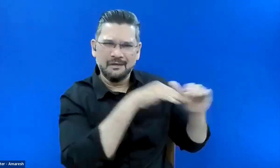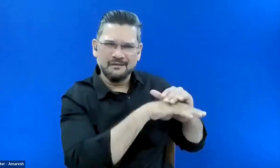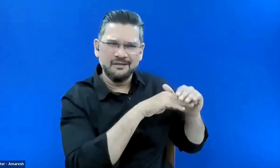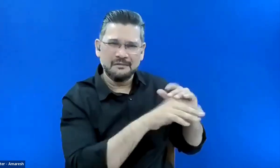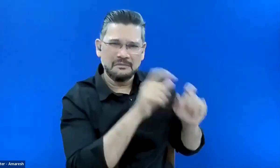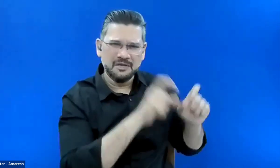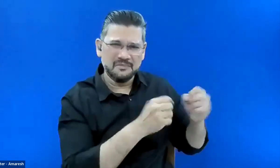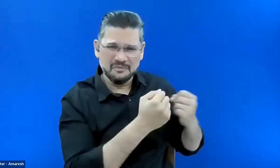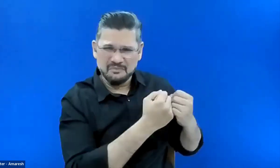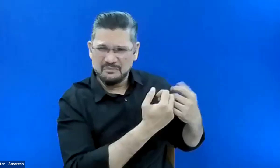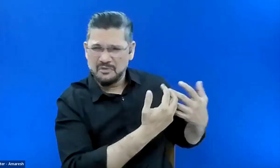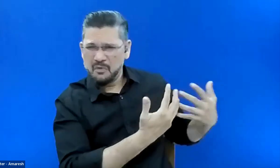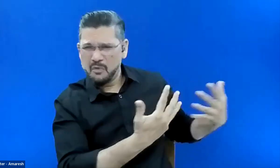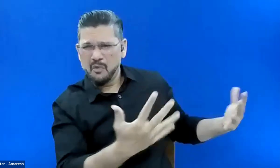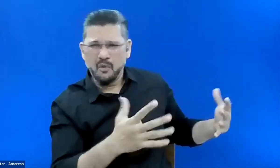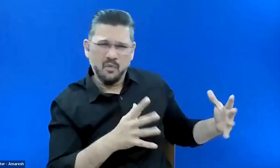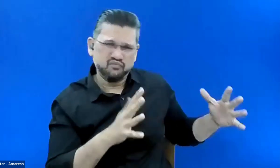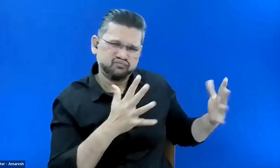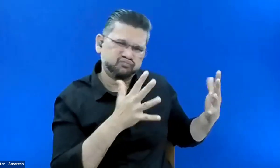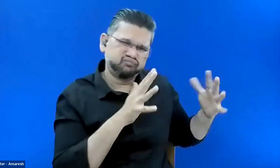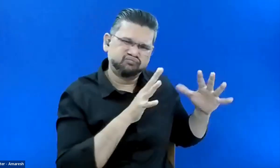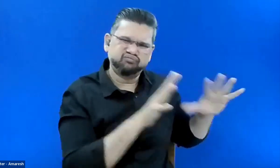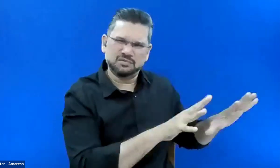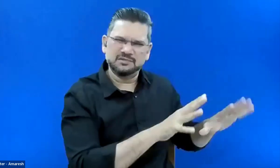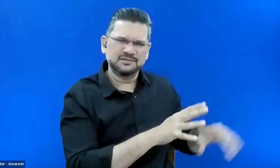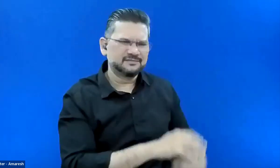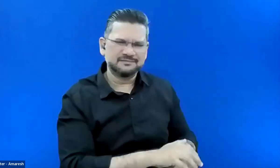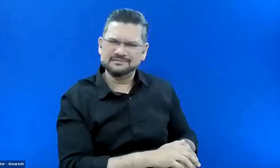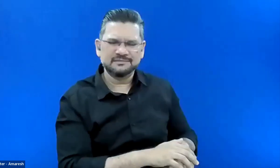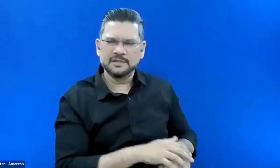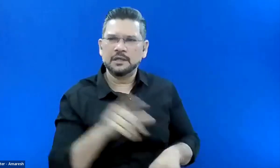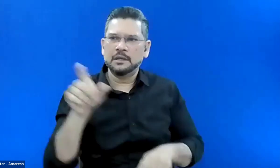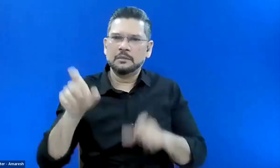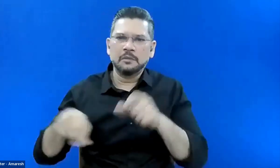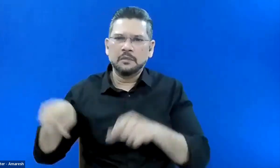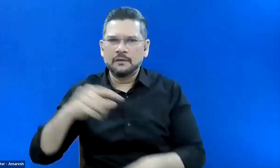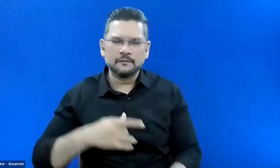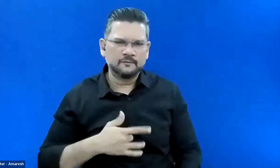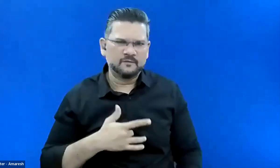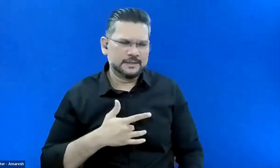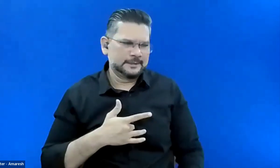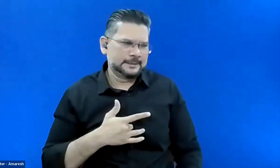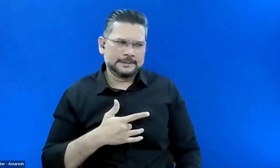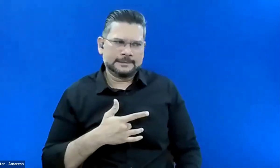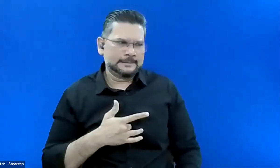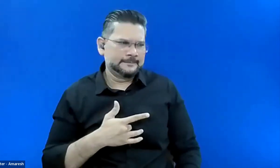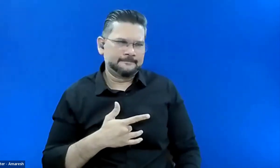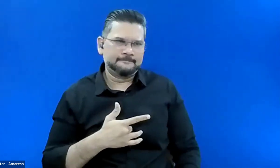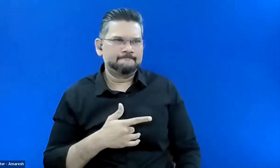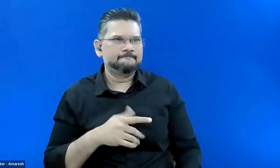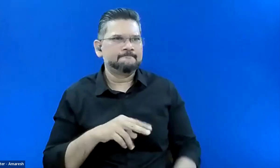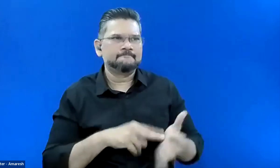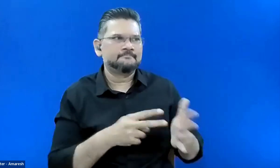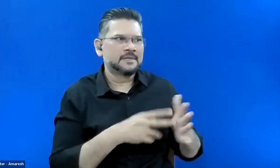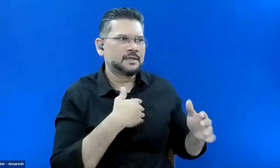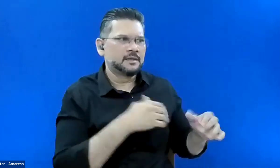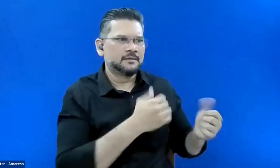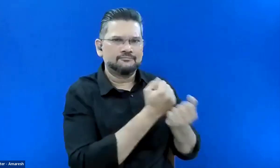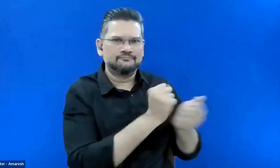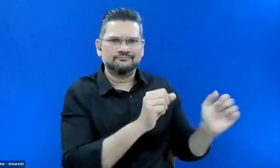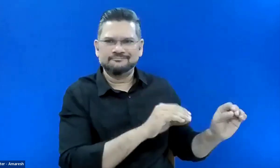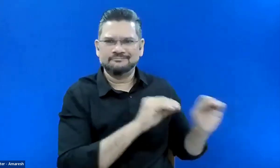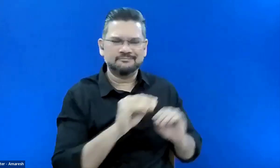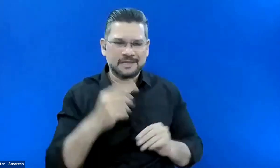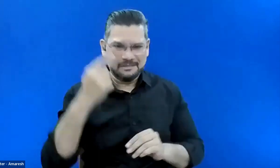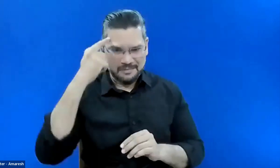that it's going to work against the whole concept of mental health care. But they don't realize